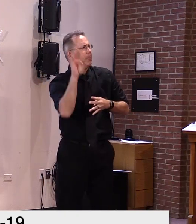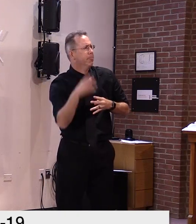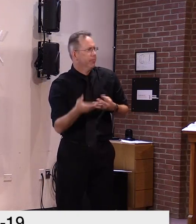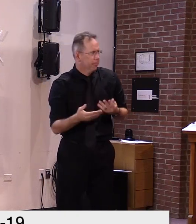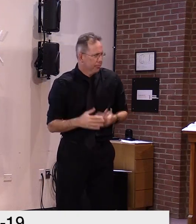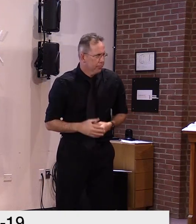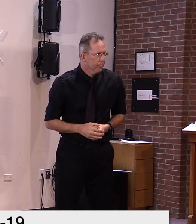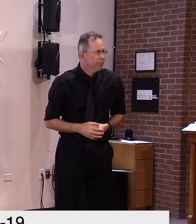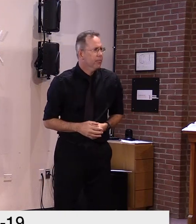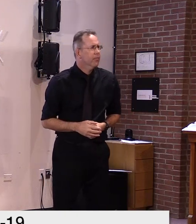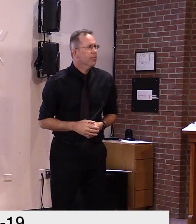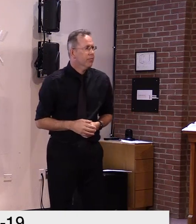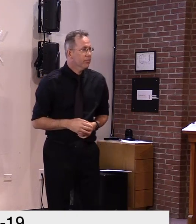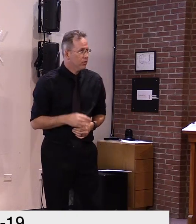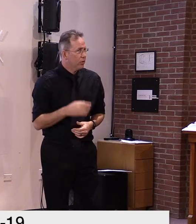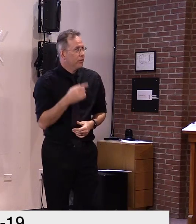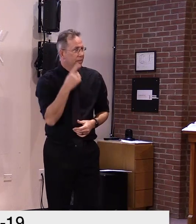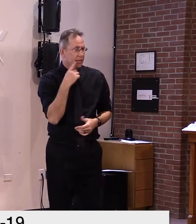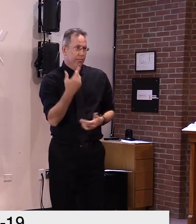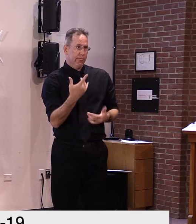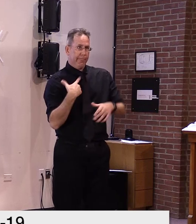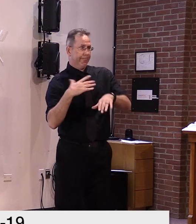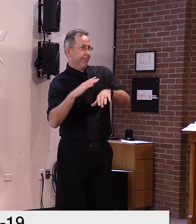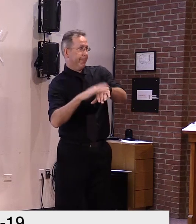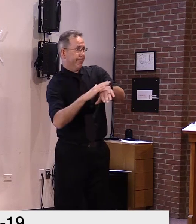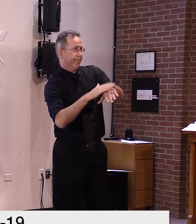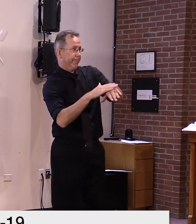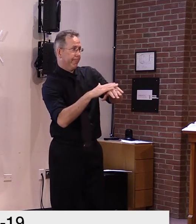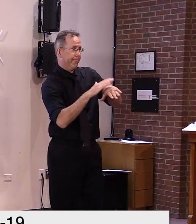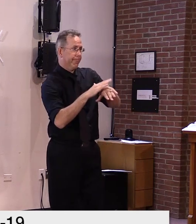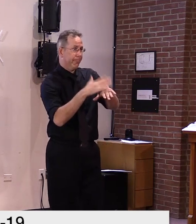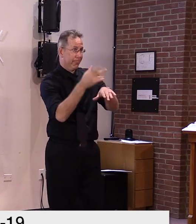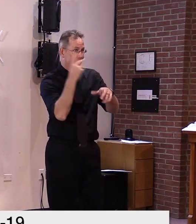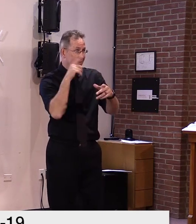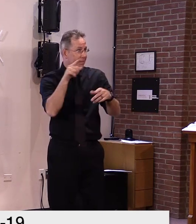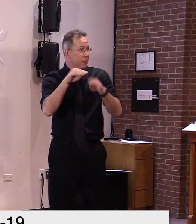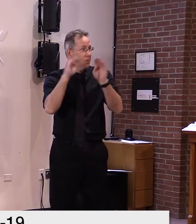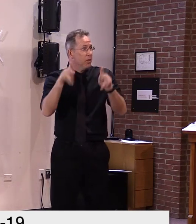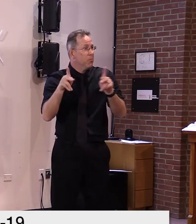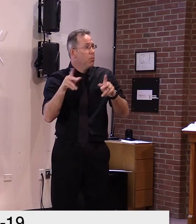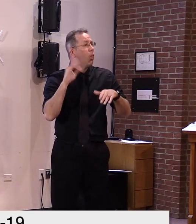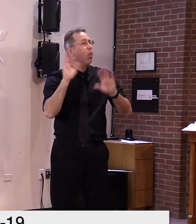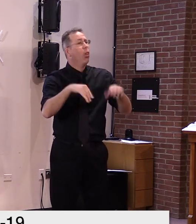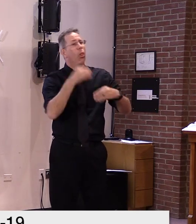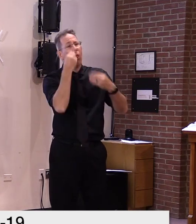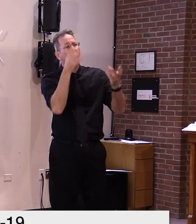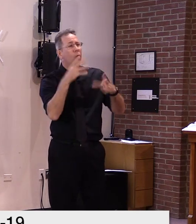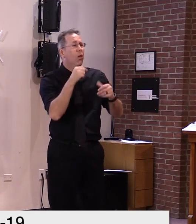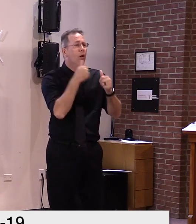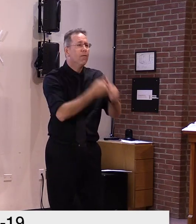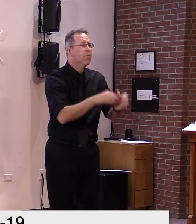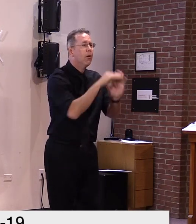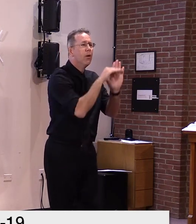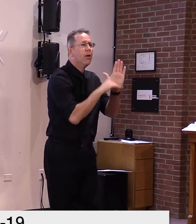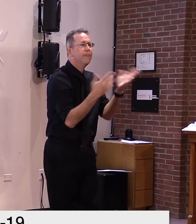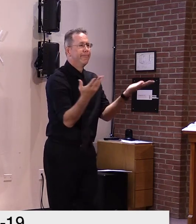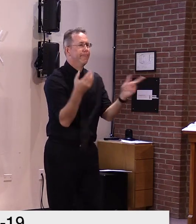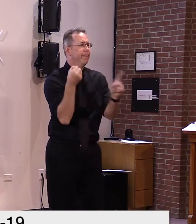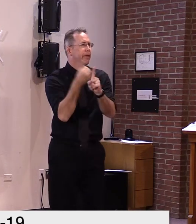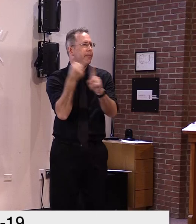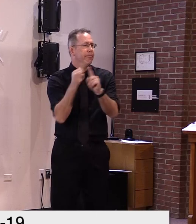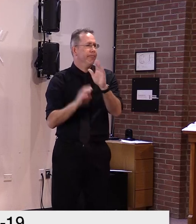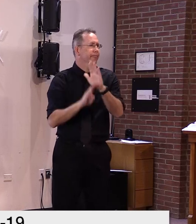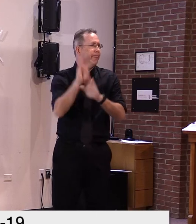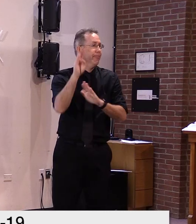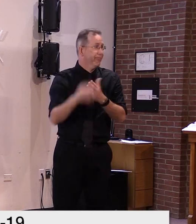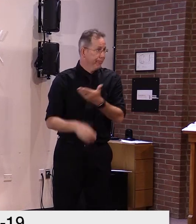see cases grow quite substantially. So it's a good reminder, I think, for us in Vermont to be vigilant and continue to adhere to the guidance as best